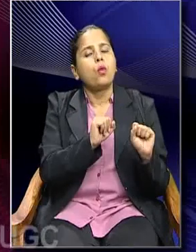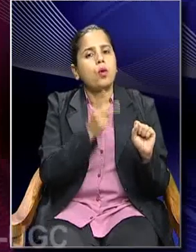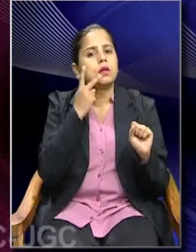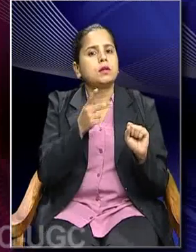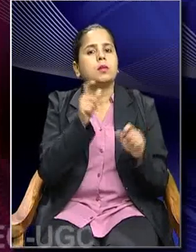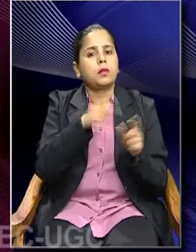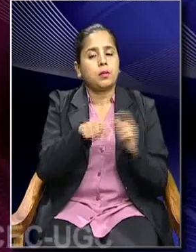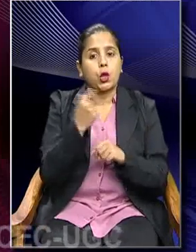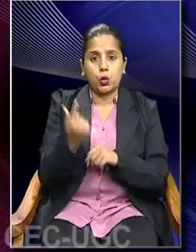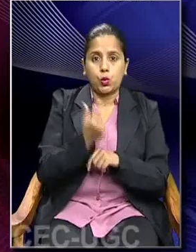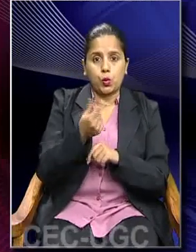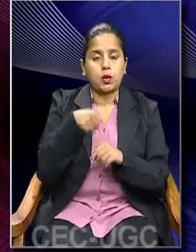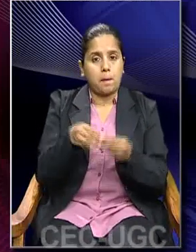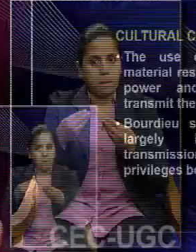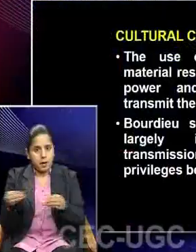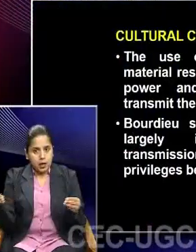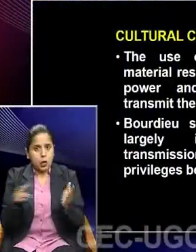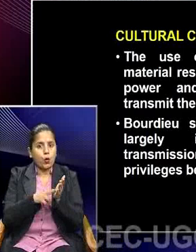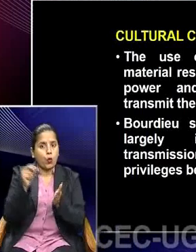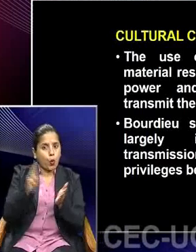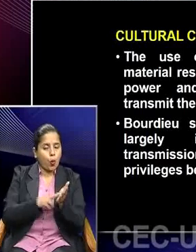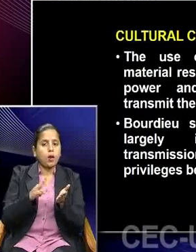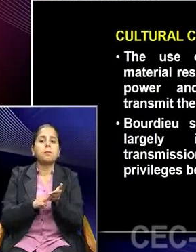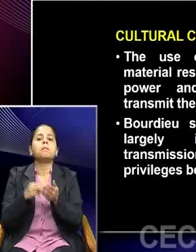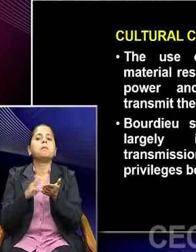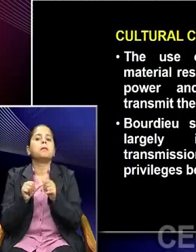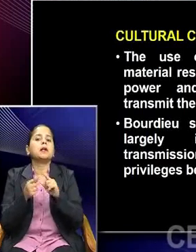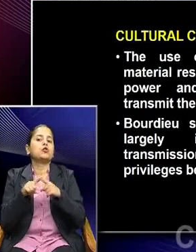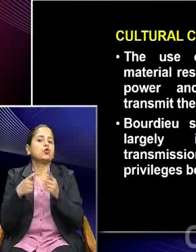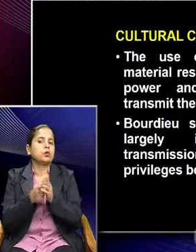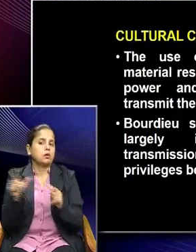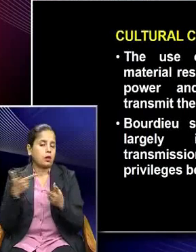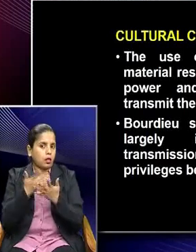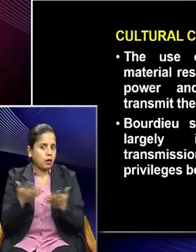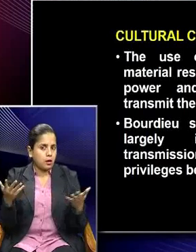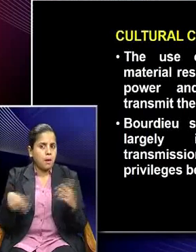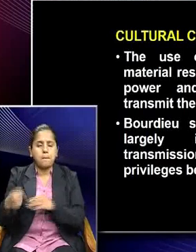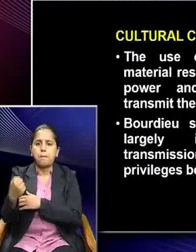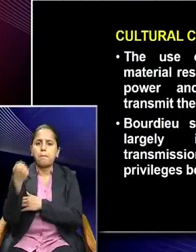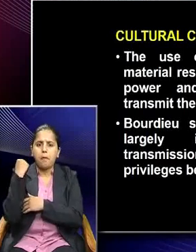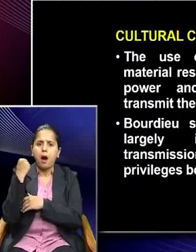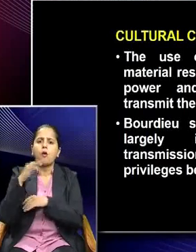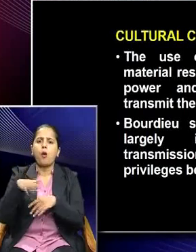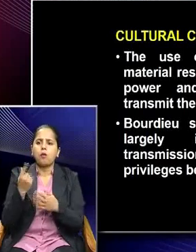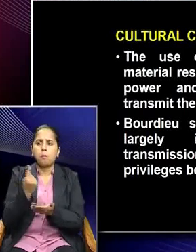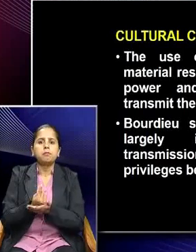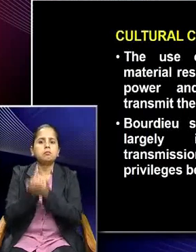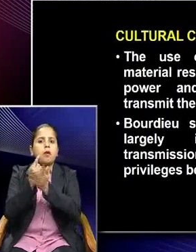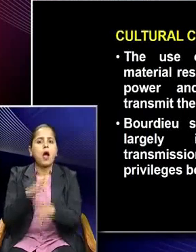So, the use of material and non-material resources to maintain their power and privilege